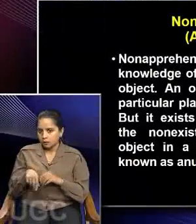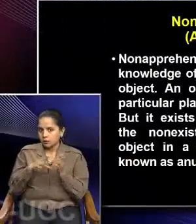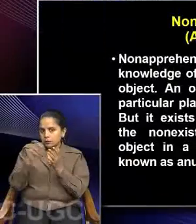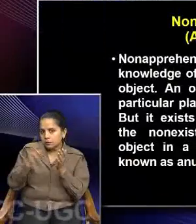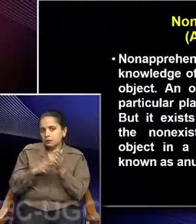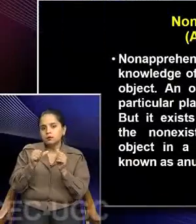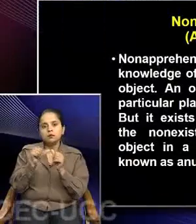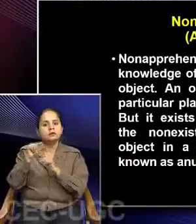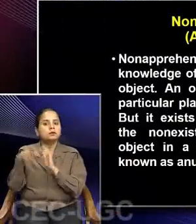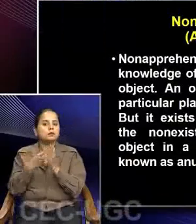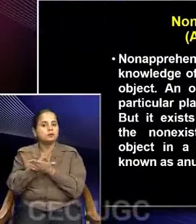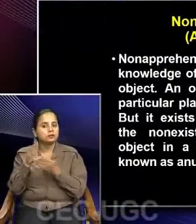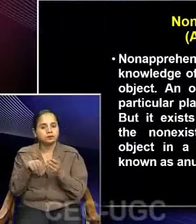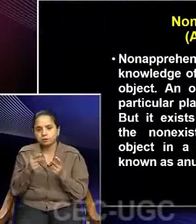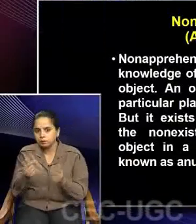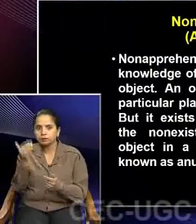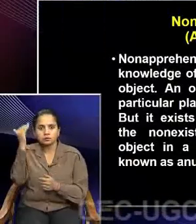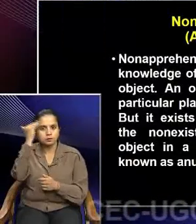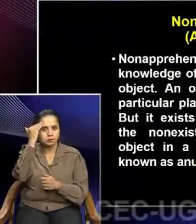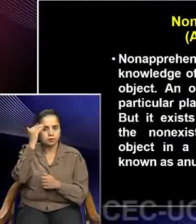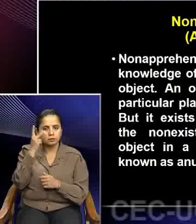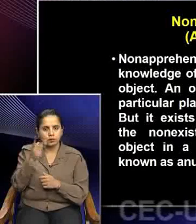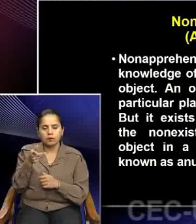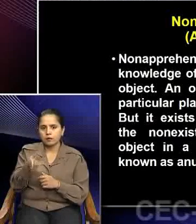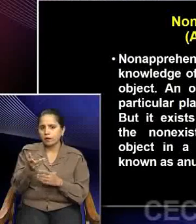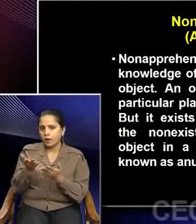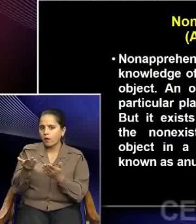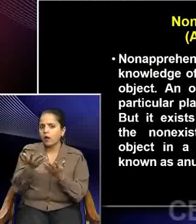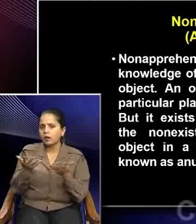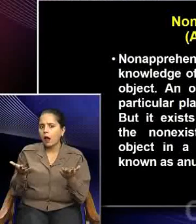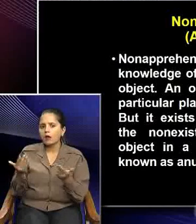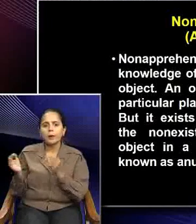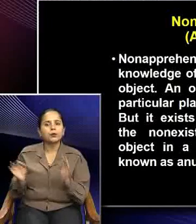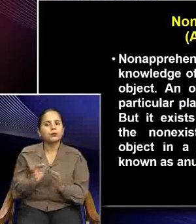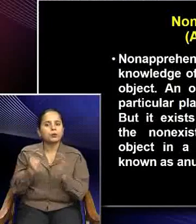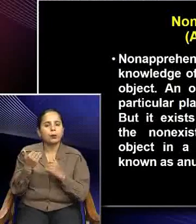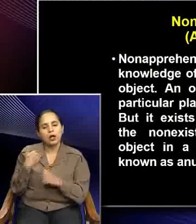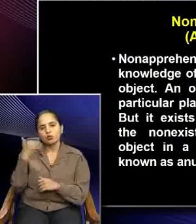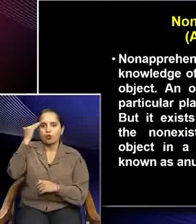Non-apprehension is the immediate knowledge of the non-existence of an object.